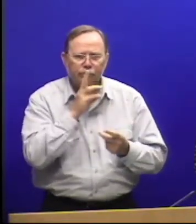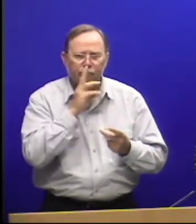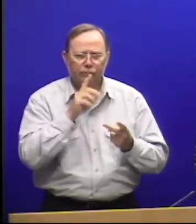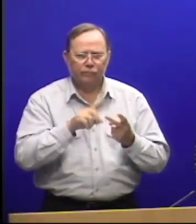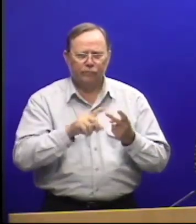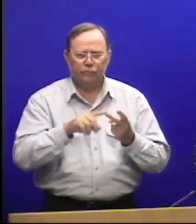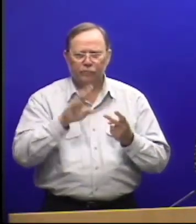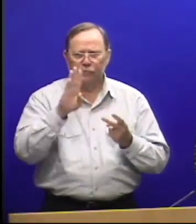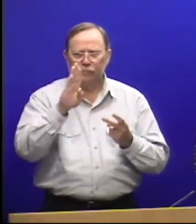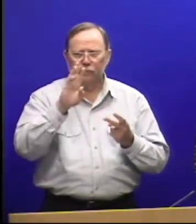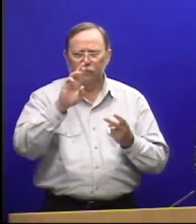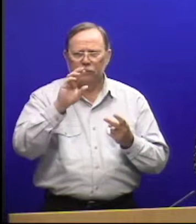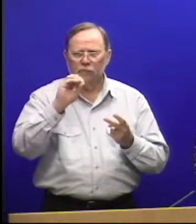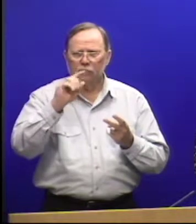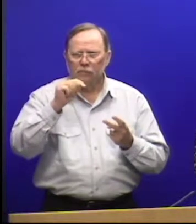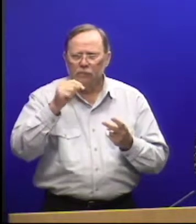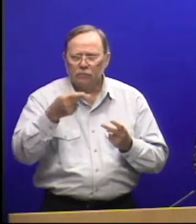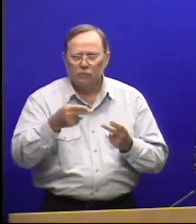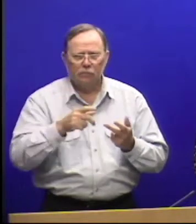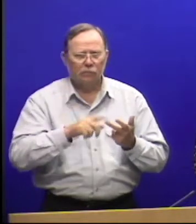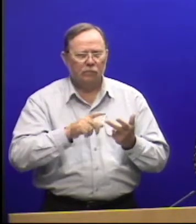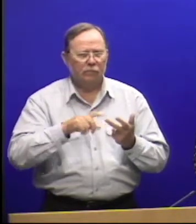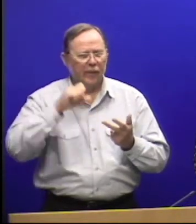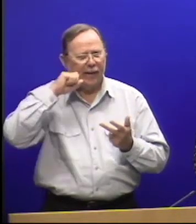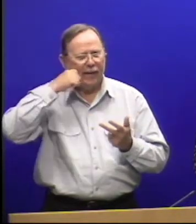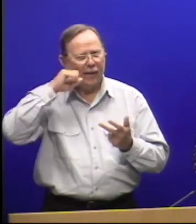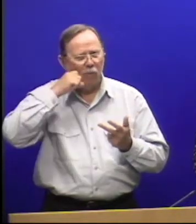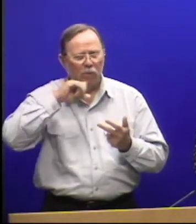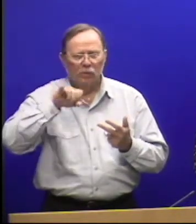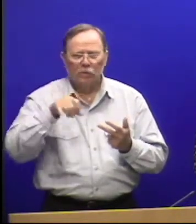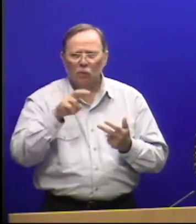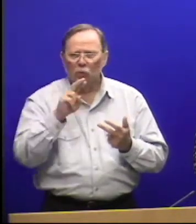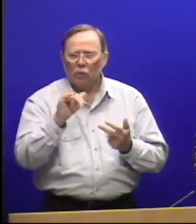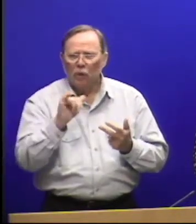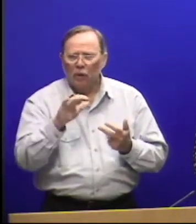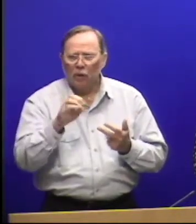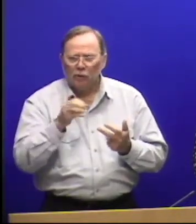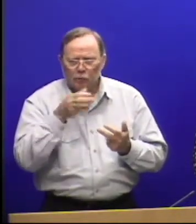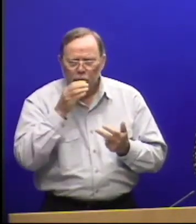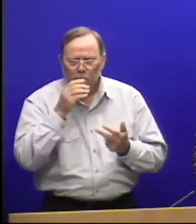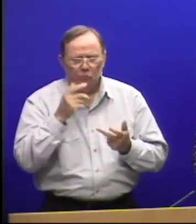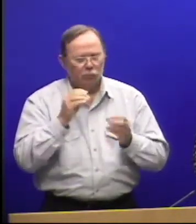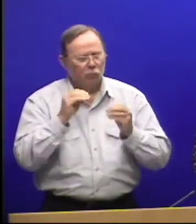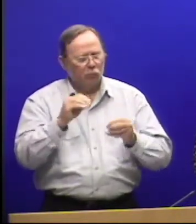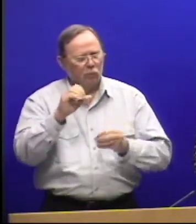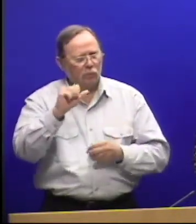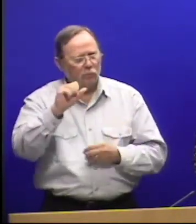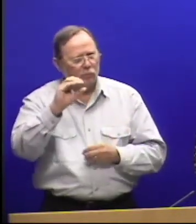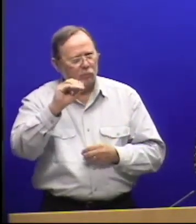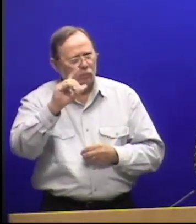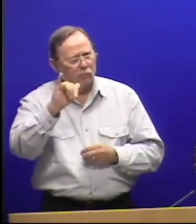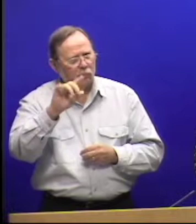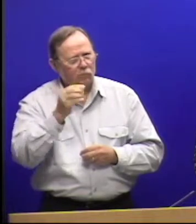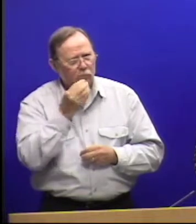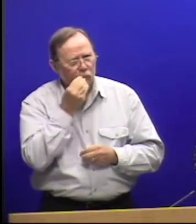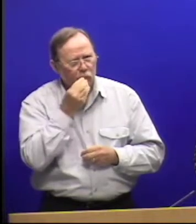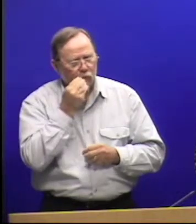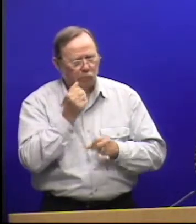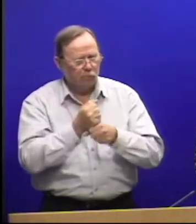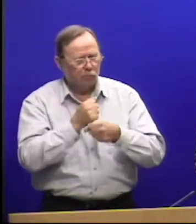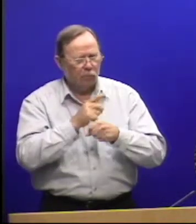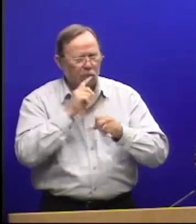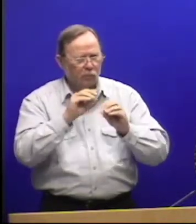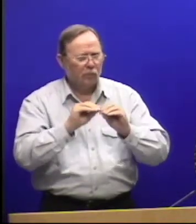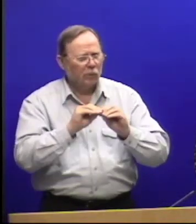just broth, just apple or cranberry juice, no solid foods. Be sure you get that clear too if